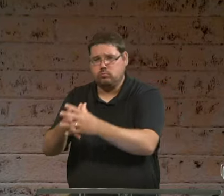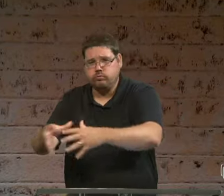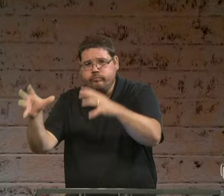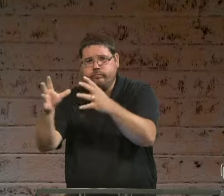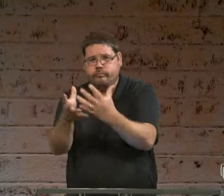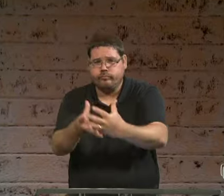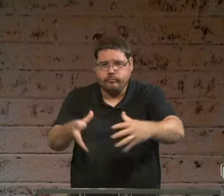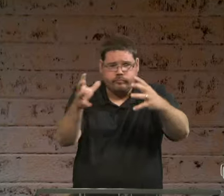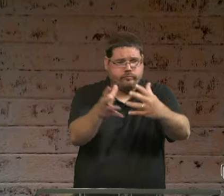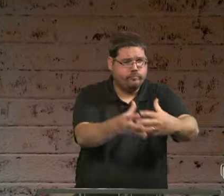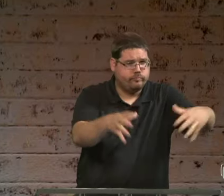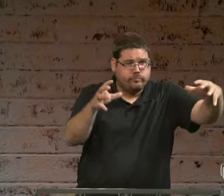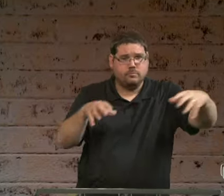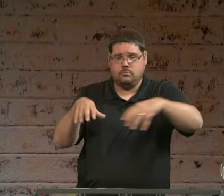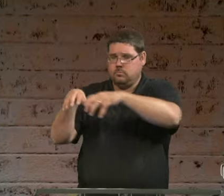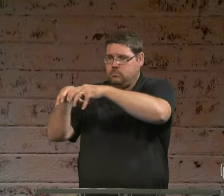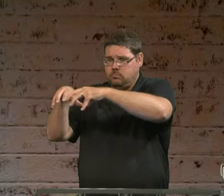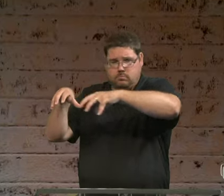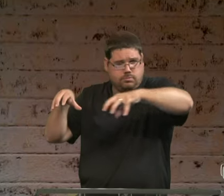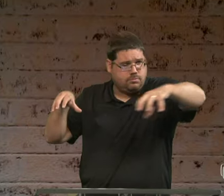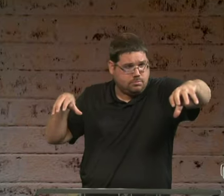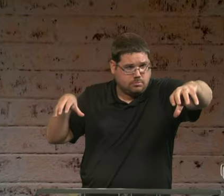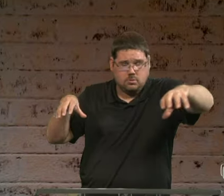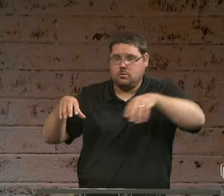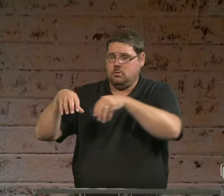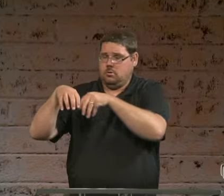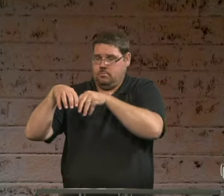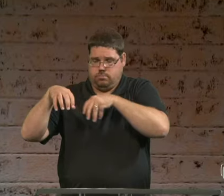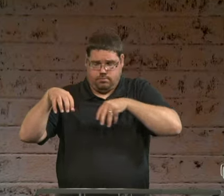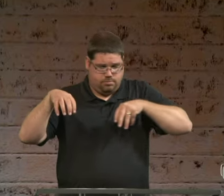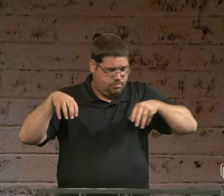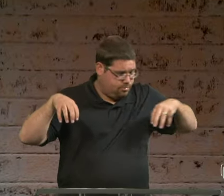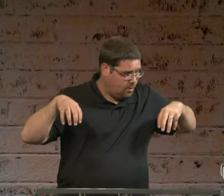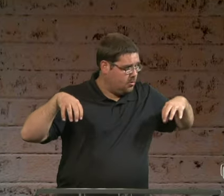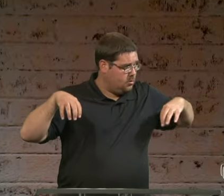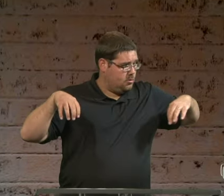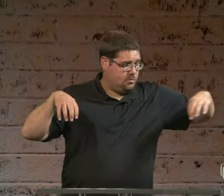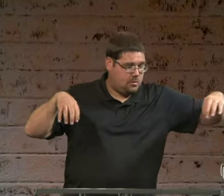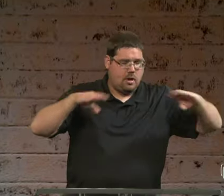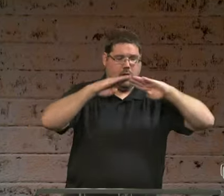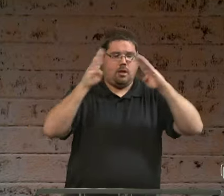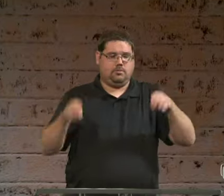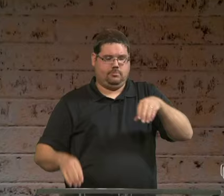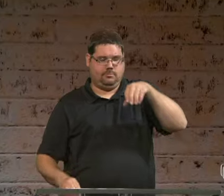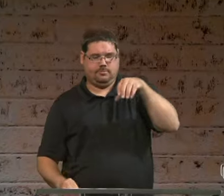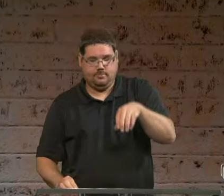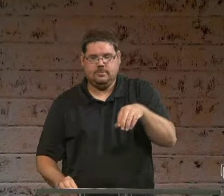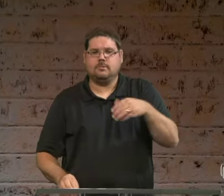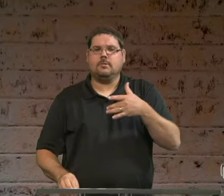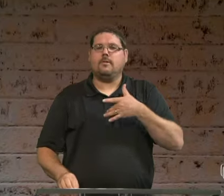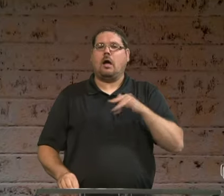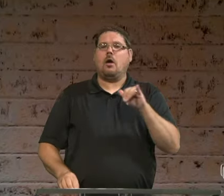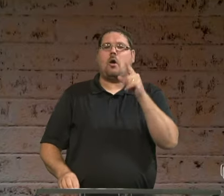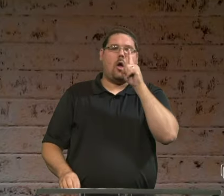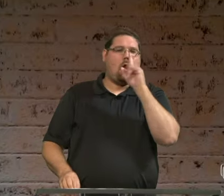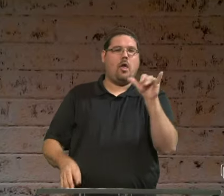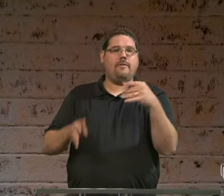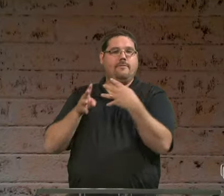So they plant bushes along the borders and they grow up and make beautiful hedges. And the house is in the